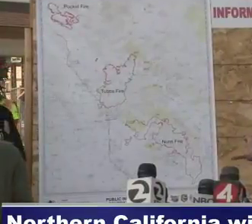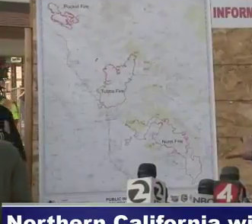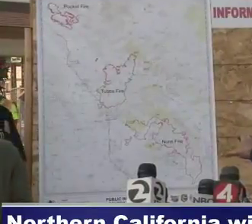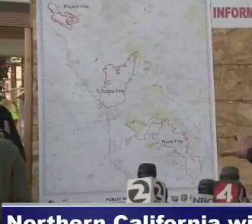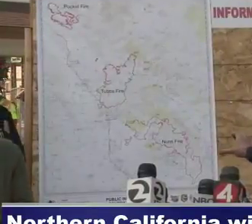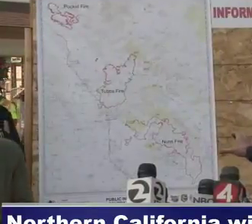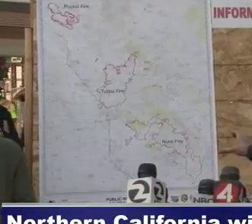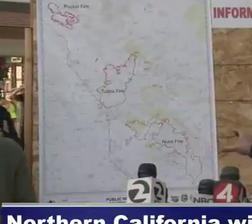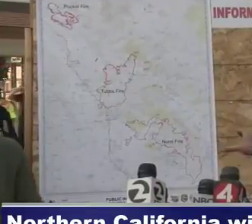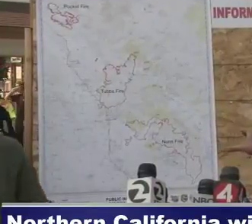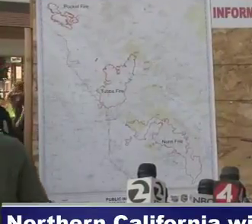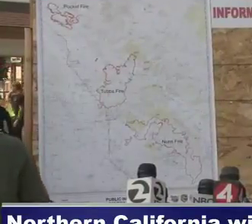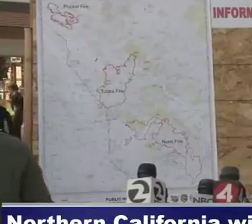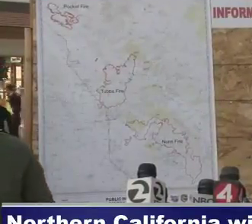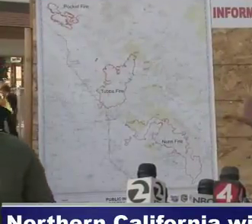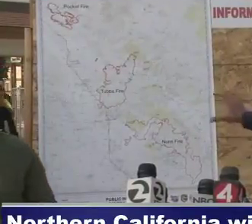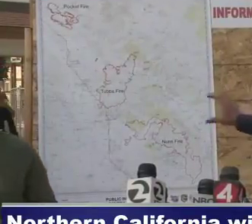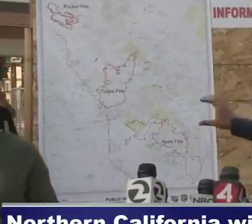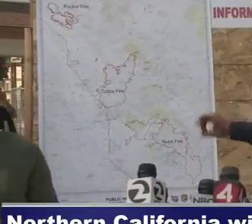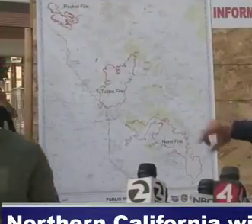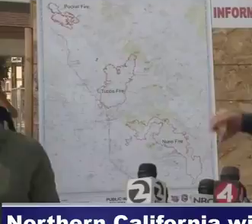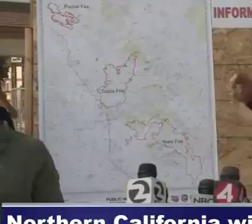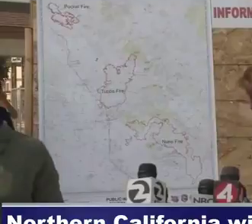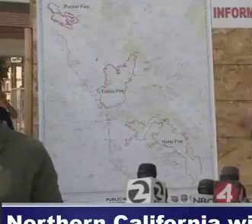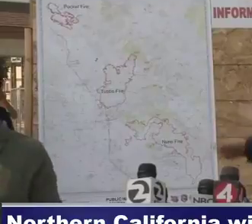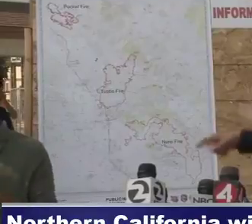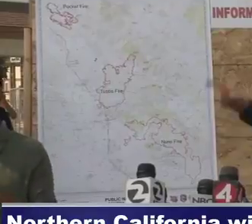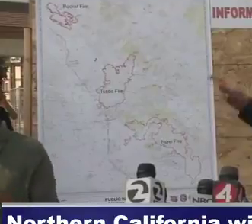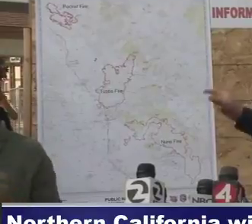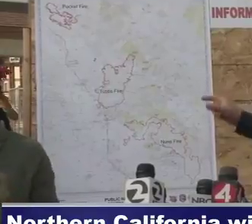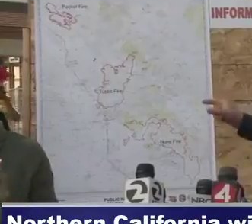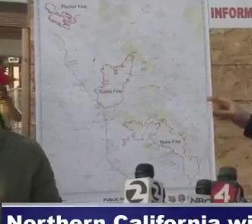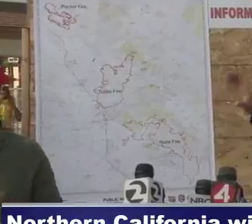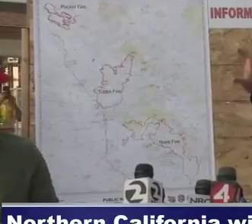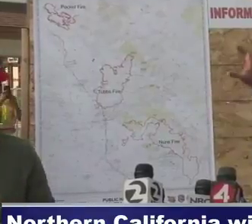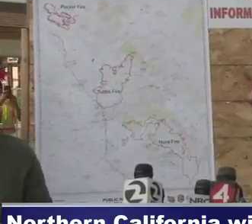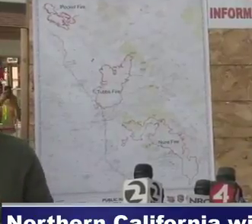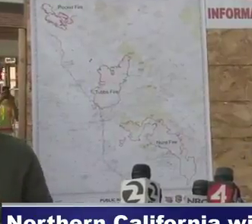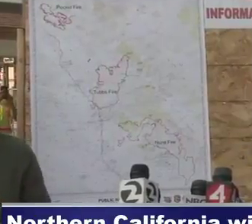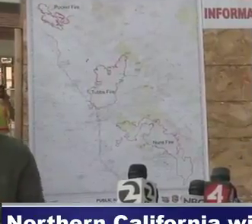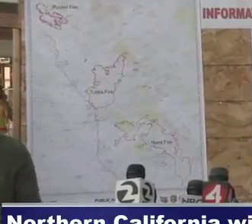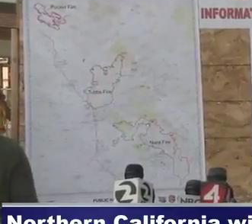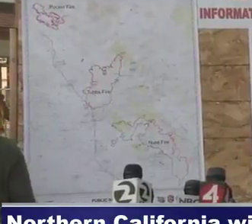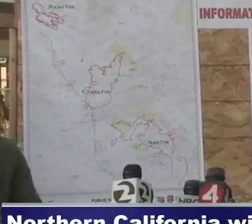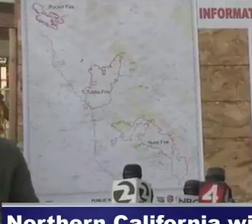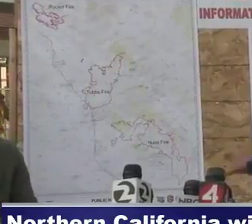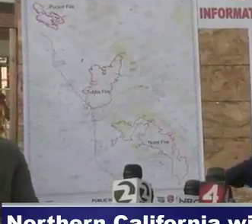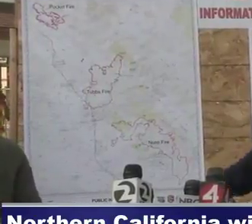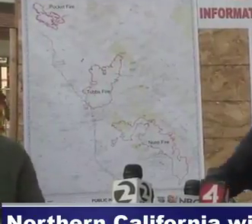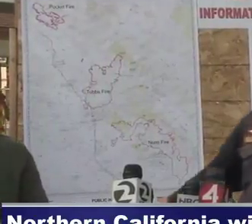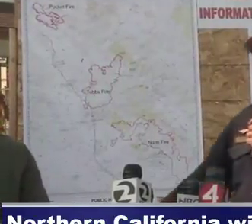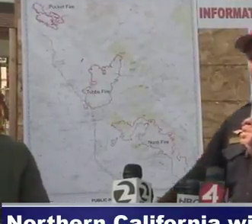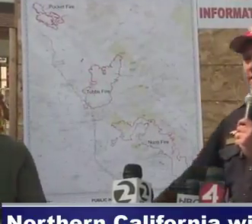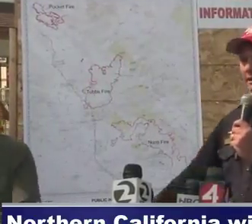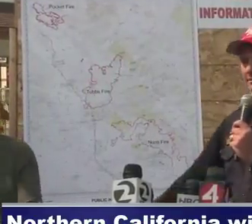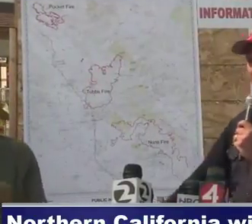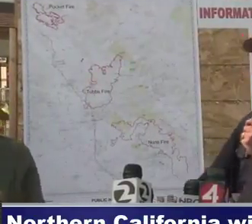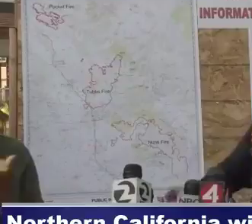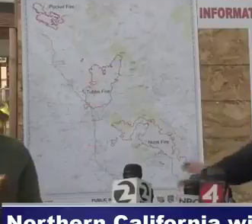so for simplicity for the rest of us, and just because it's one fire. So we've reorganized all those fires so that it's under one